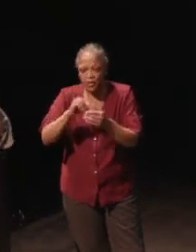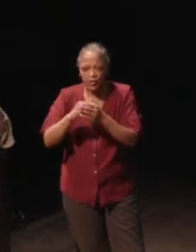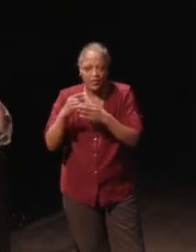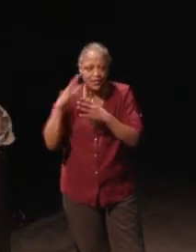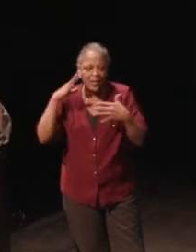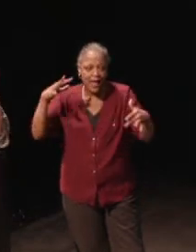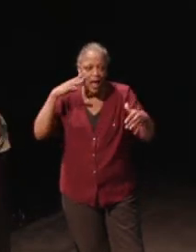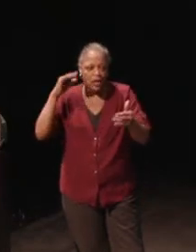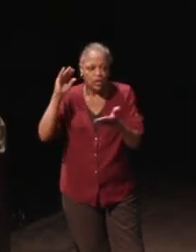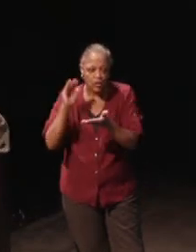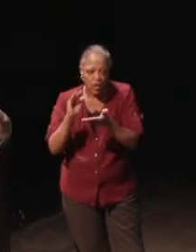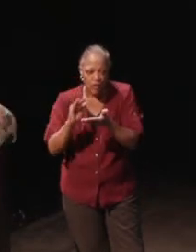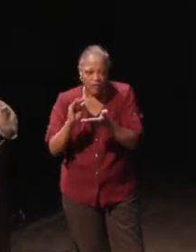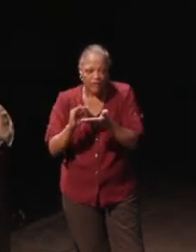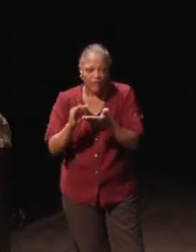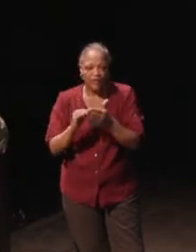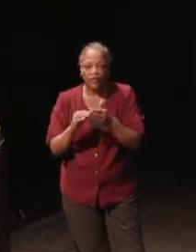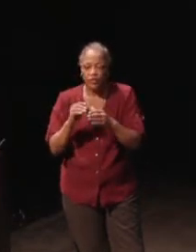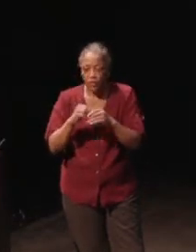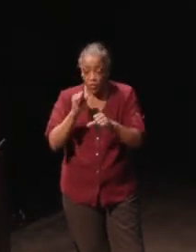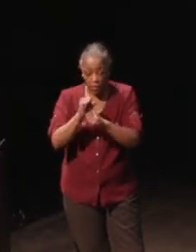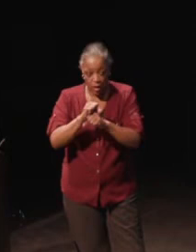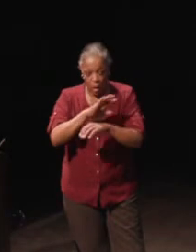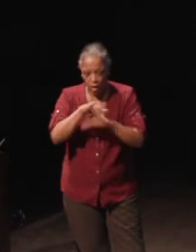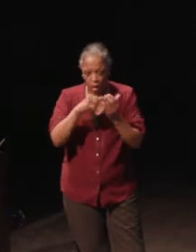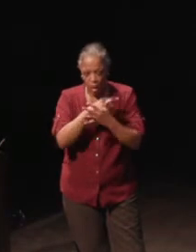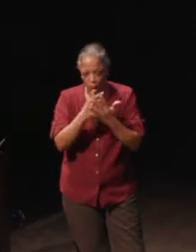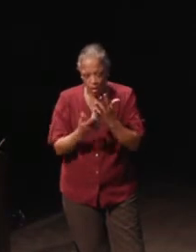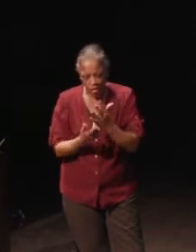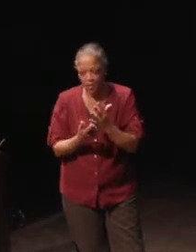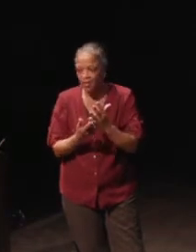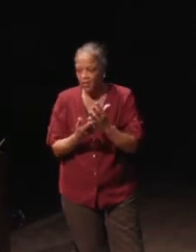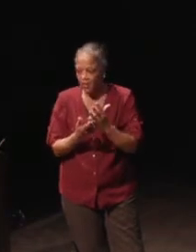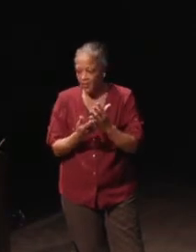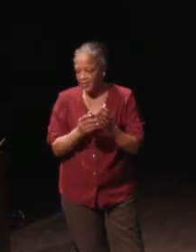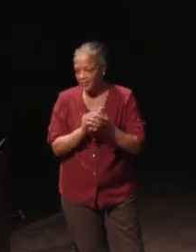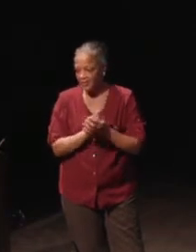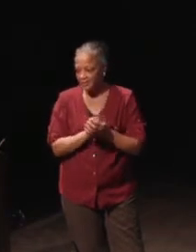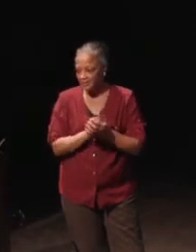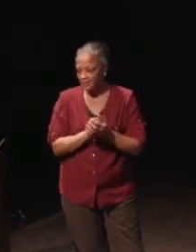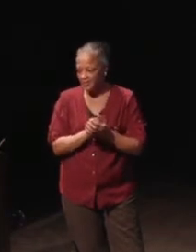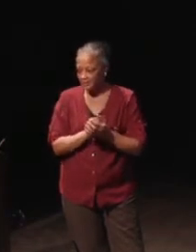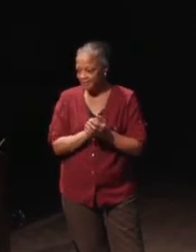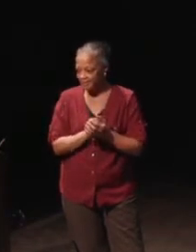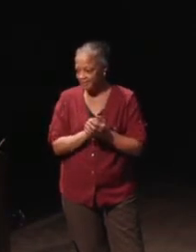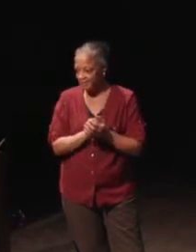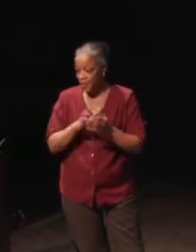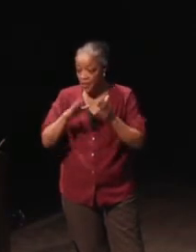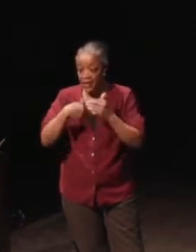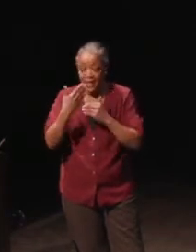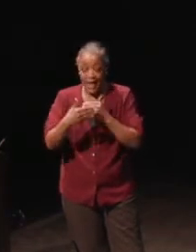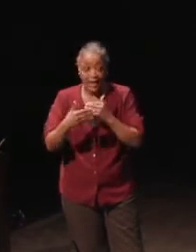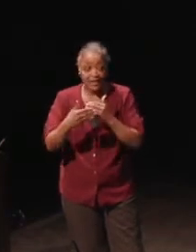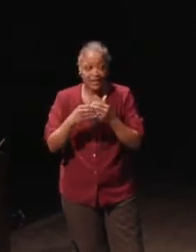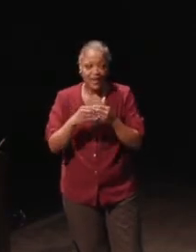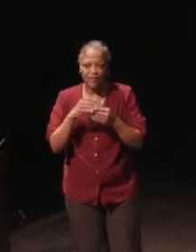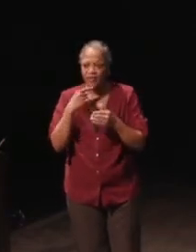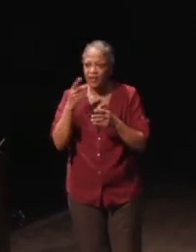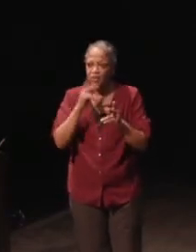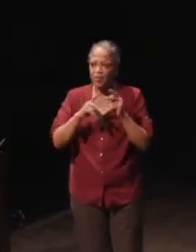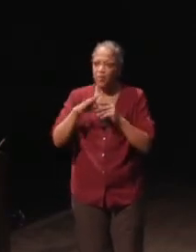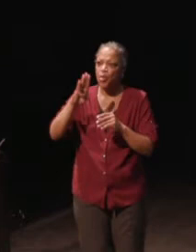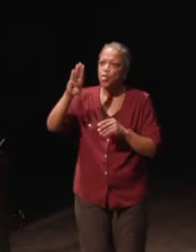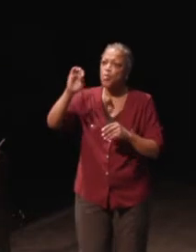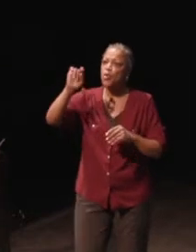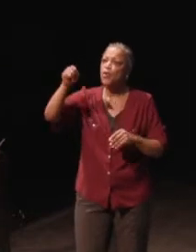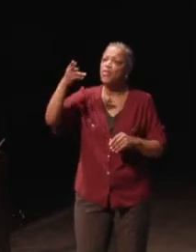way that we had, and so we've been working on all of these. So I think so this next one, I need to tell the people in the